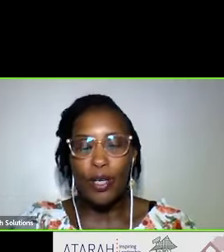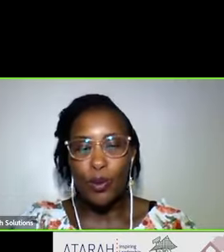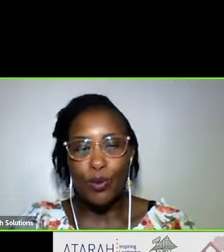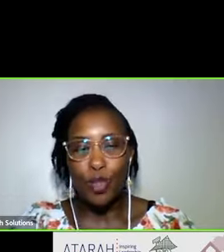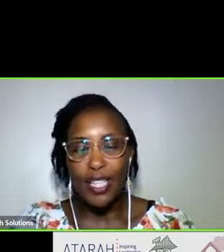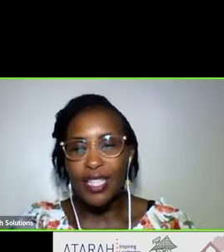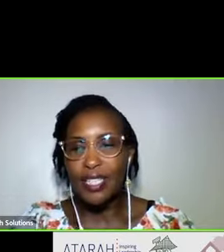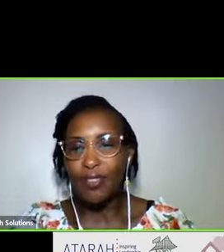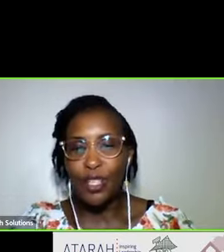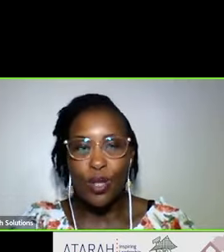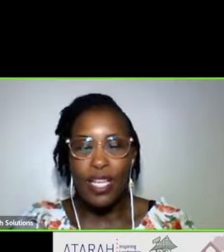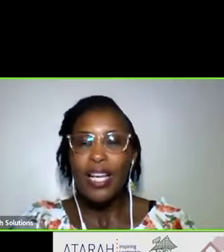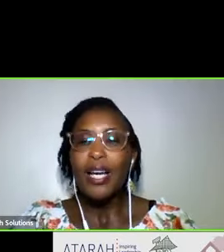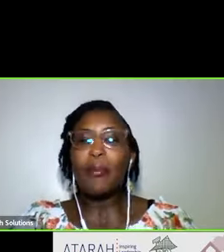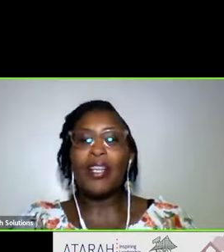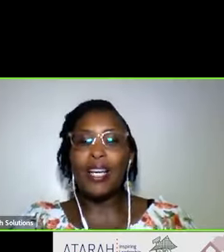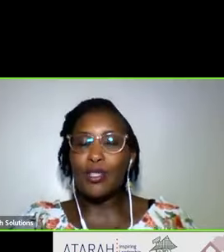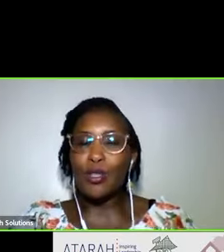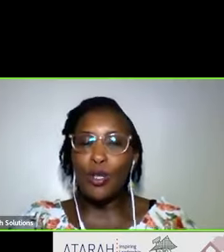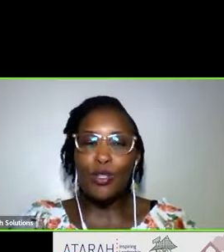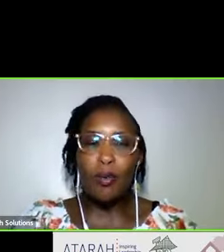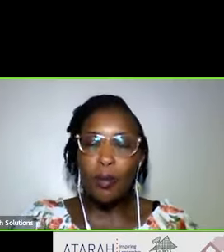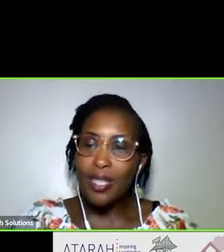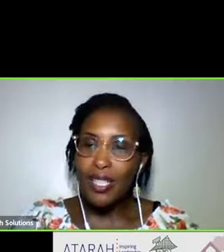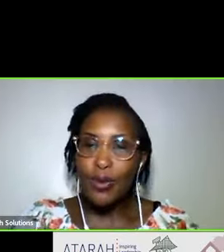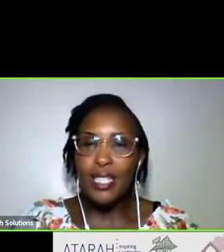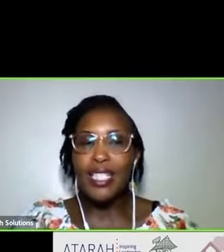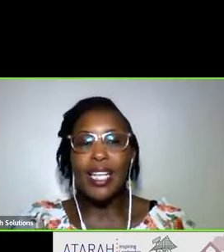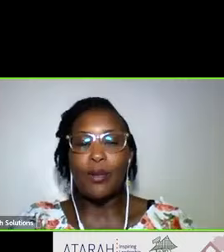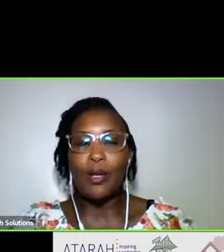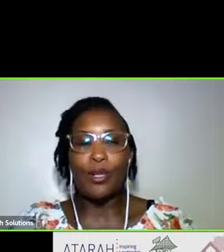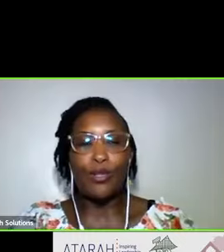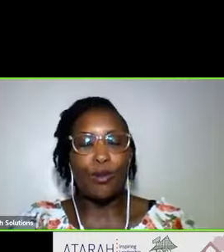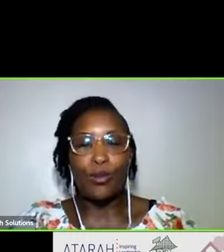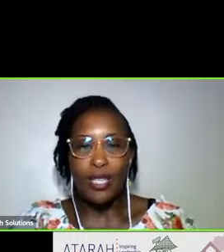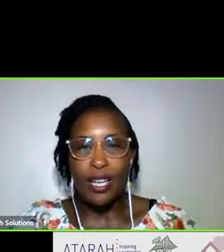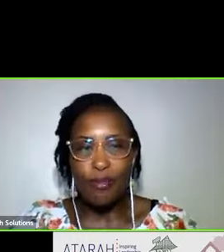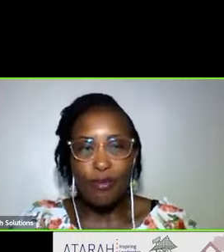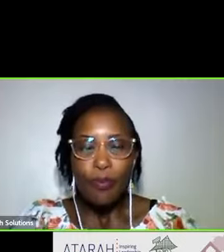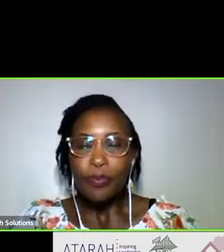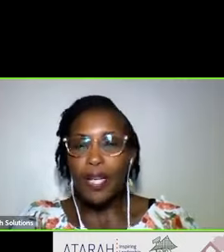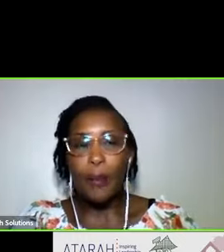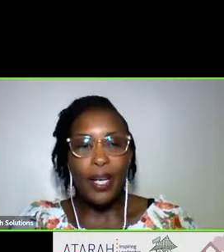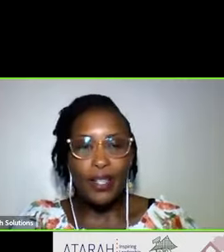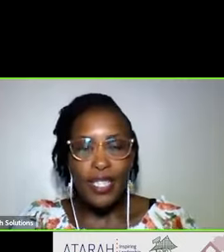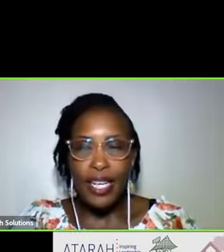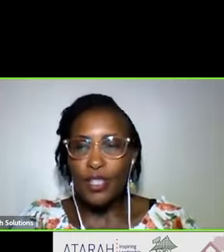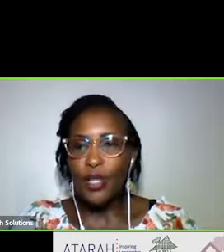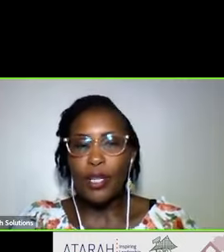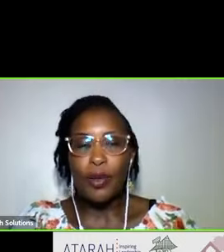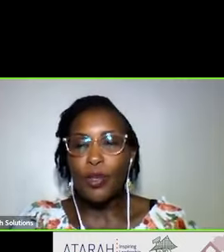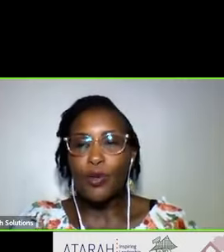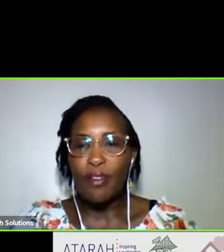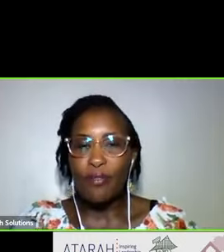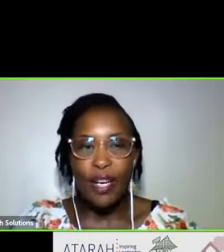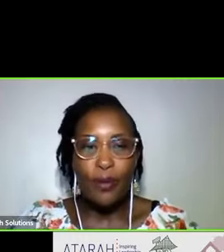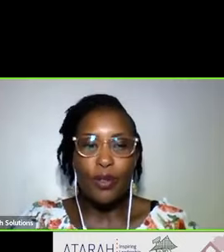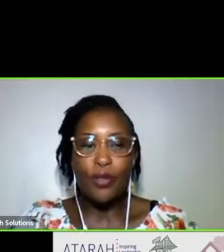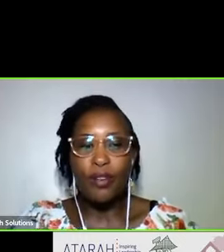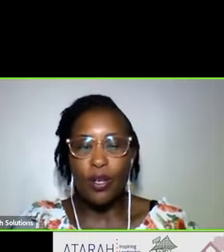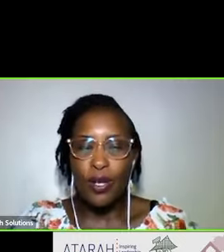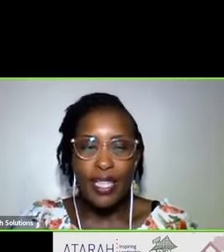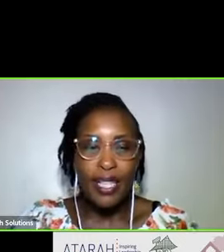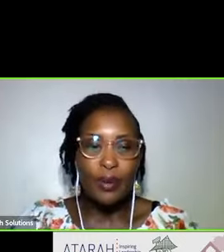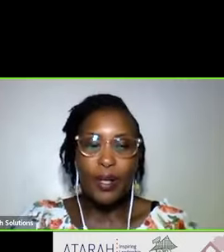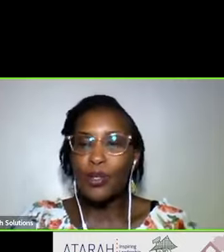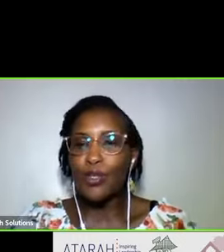people who might want to join us virtually. But that is going to be a meet and greet. And we are going to, of course, have a panel discussion, and we're going to have fun. We're going